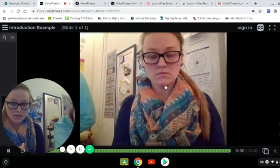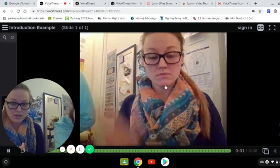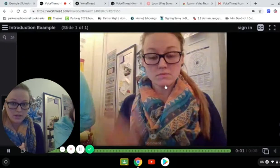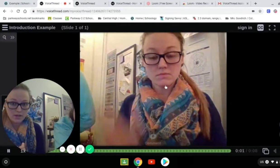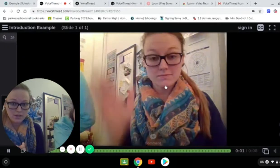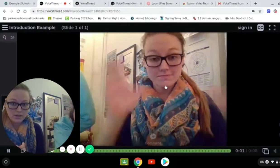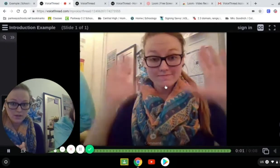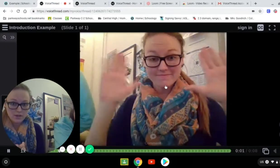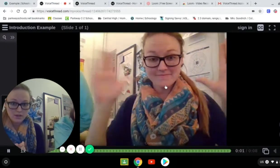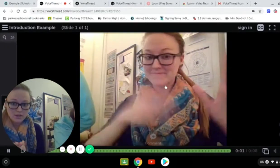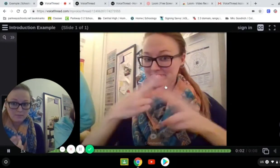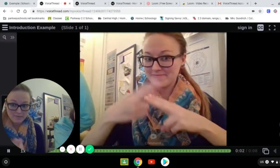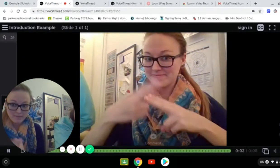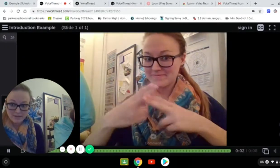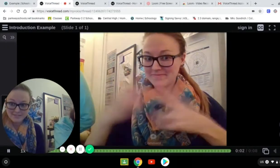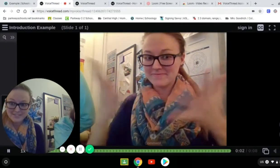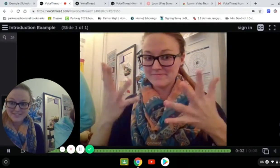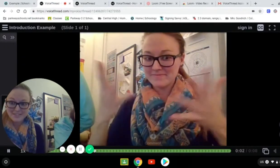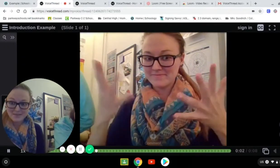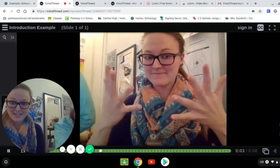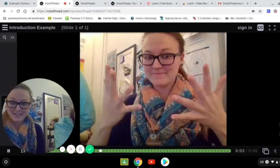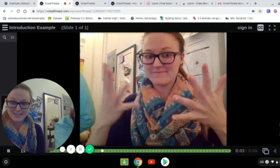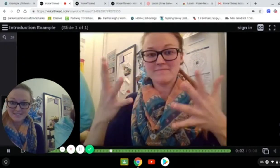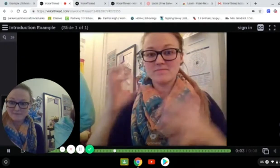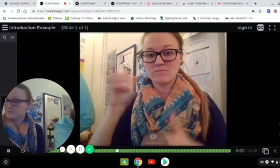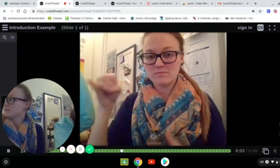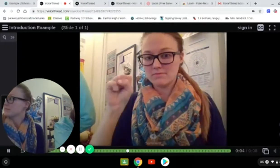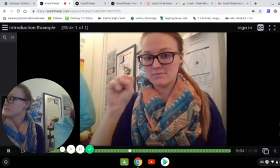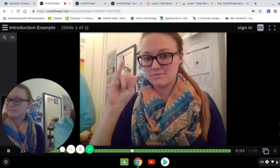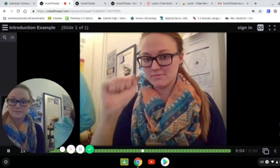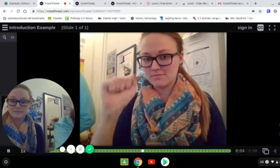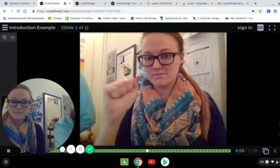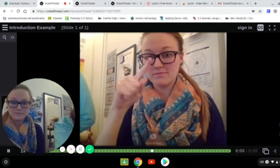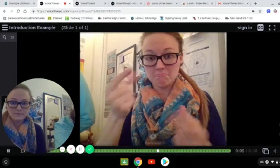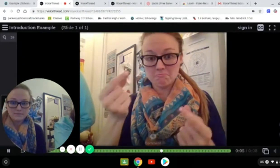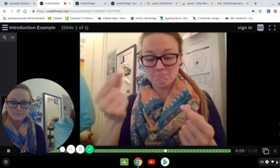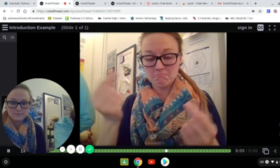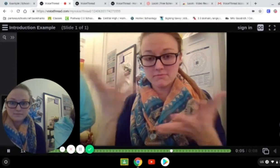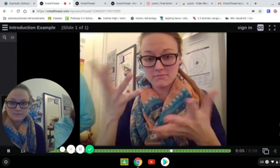the Play button. play button to see what it is.